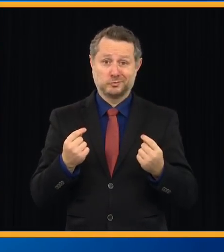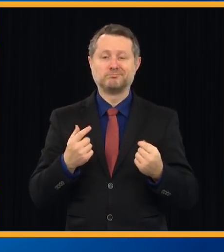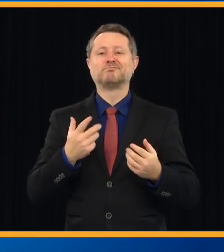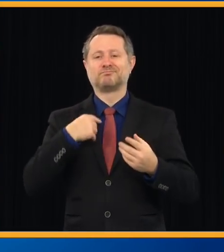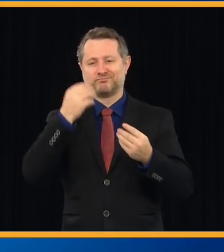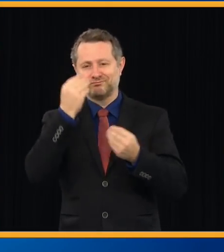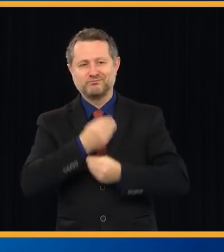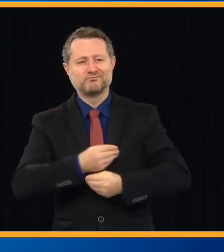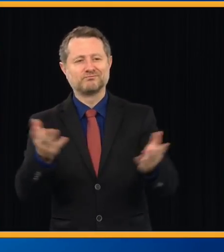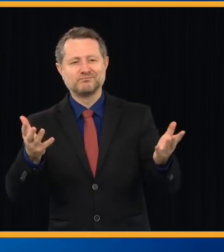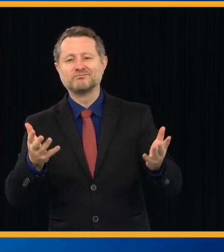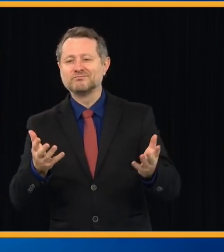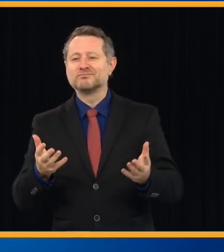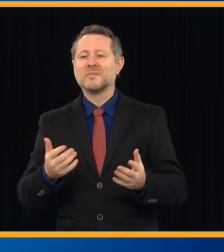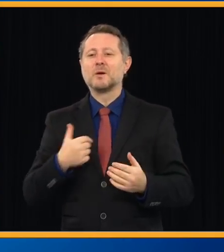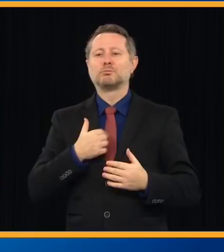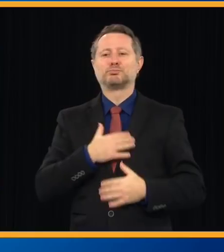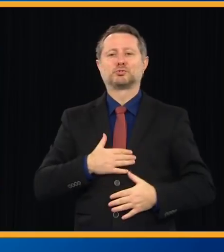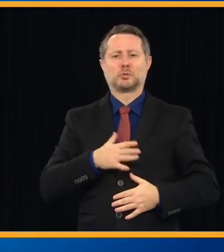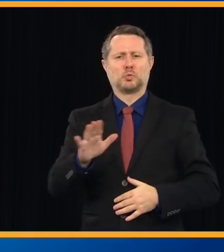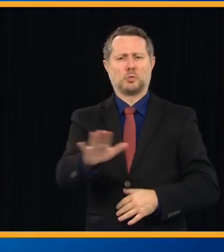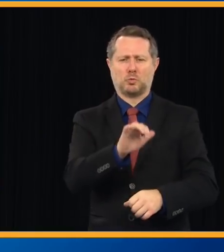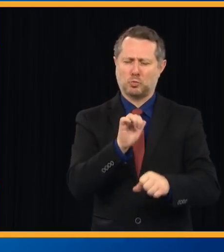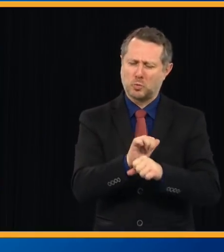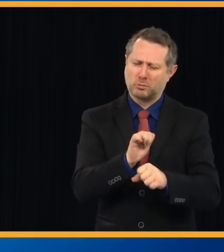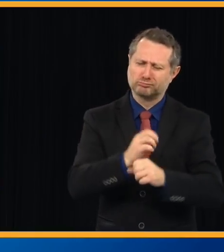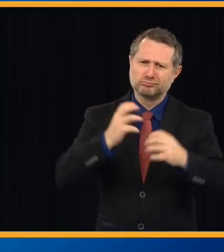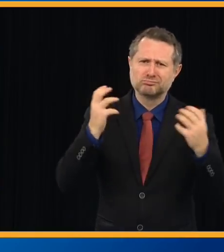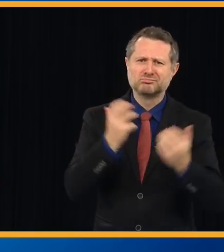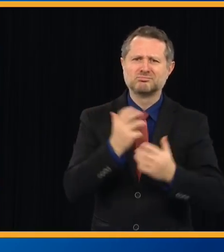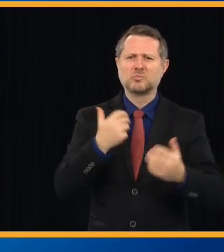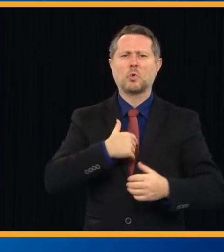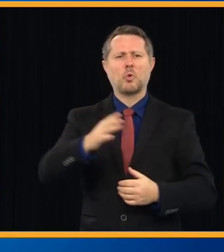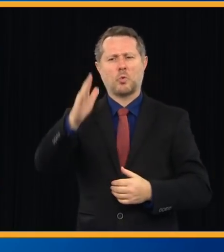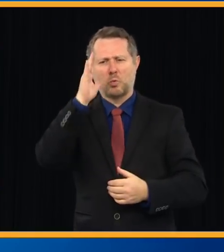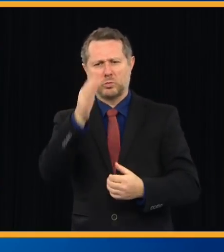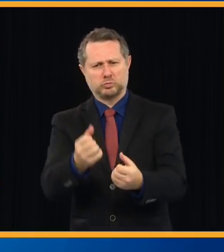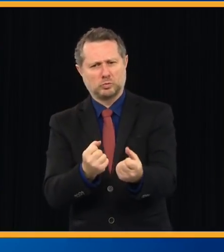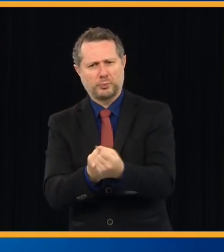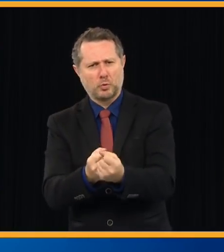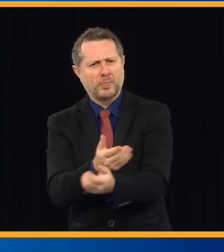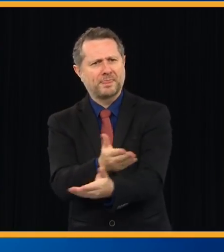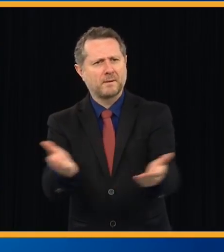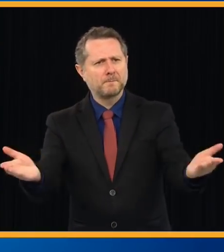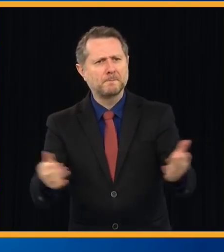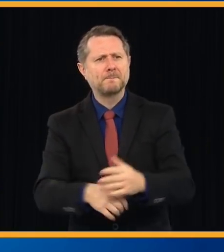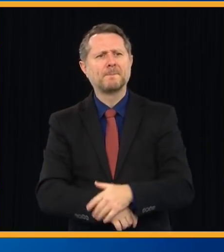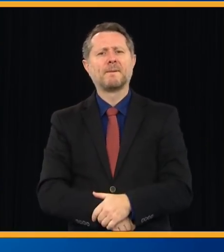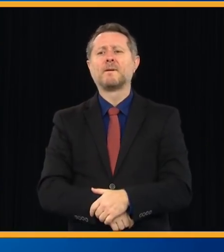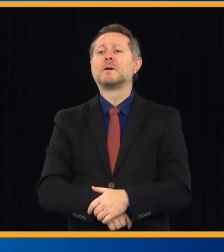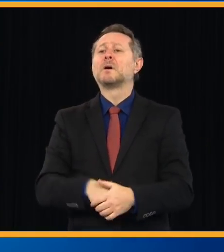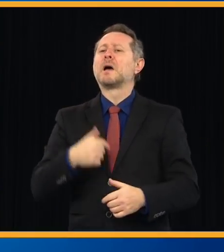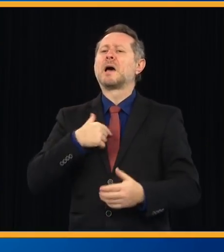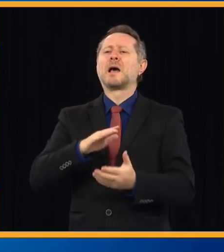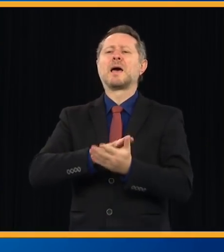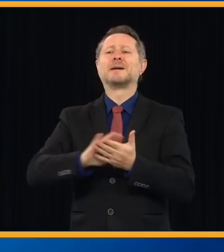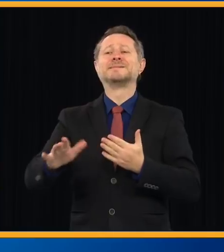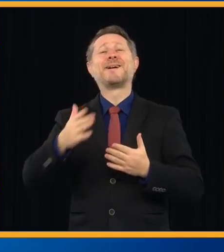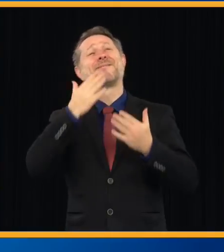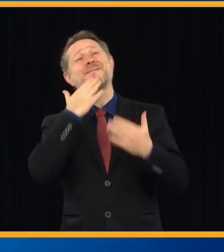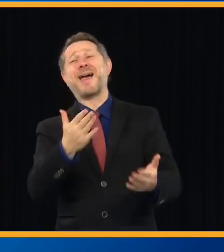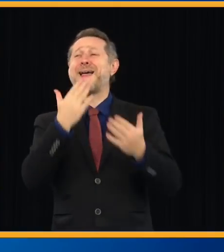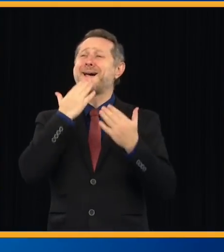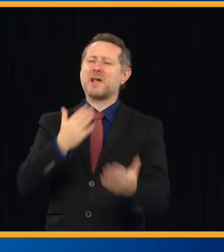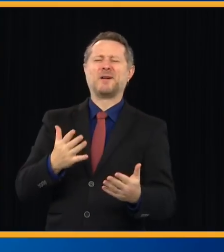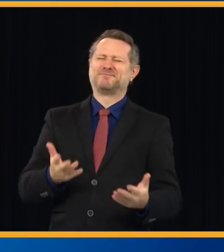only appreciate what they're doing, but we're there to support them, right? Saying thank you is nice.